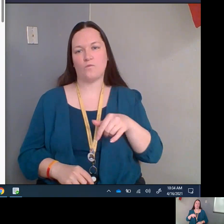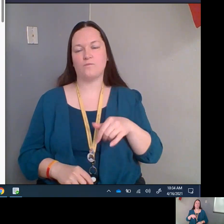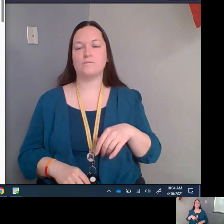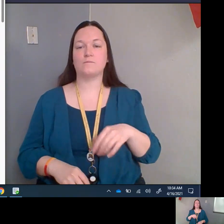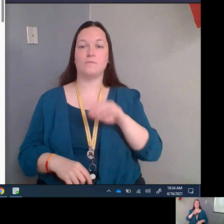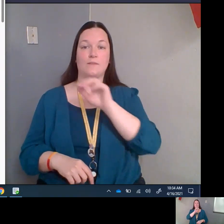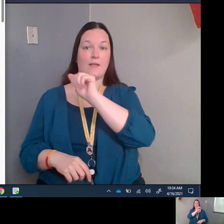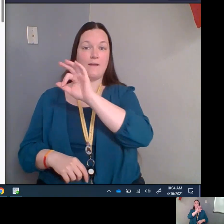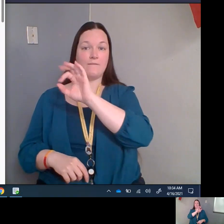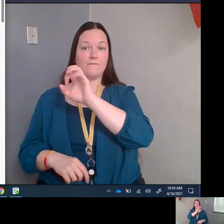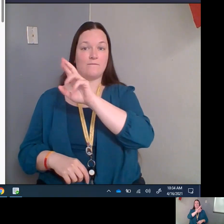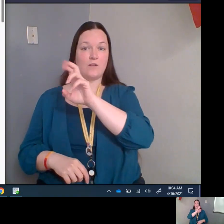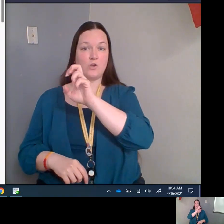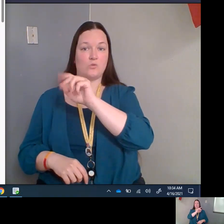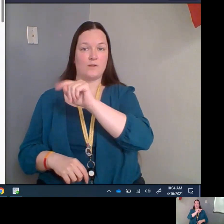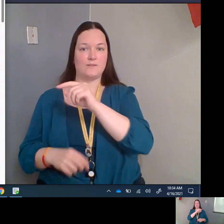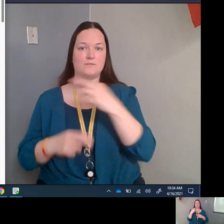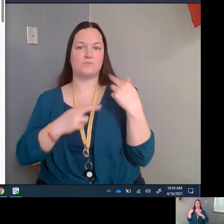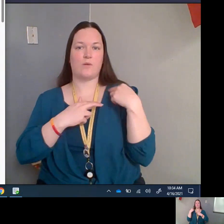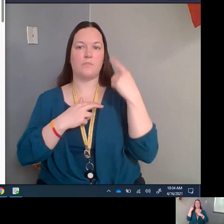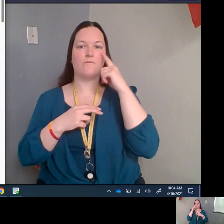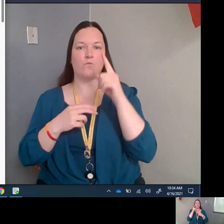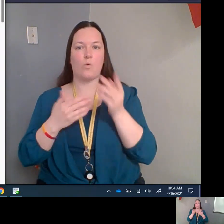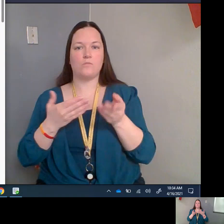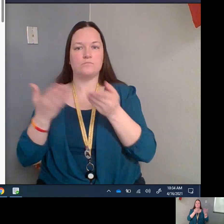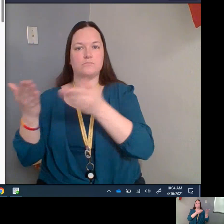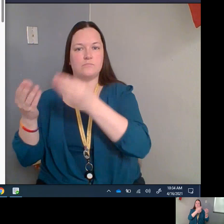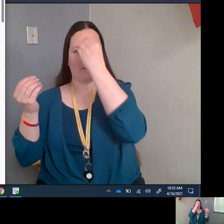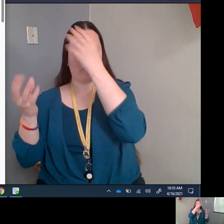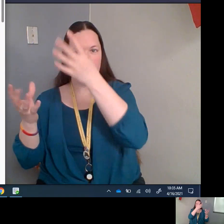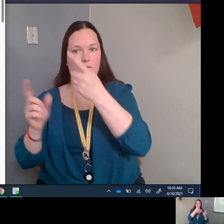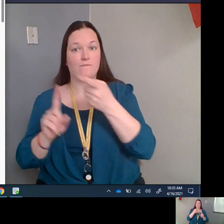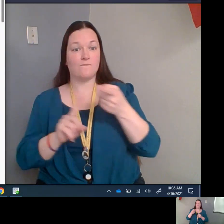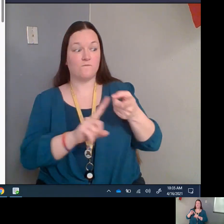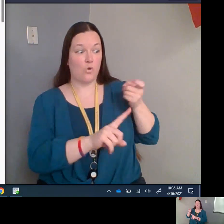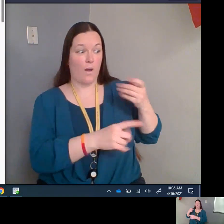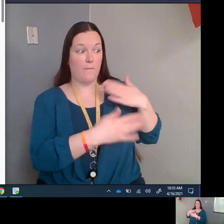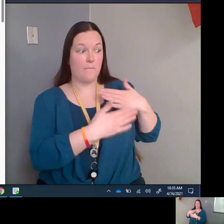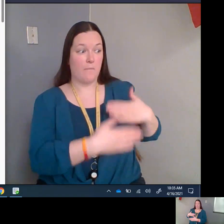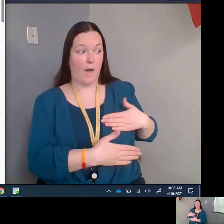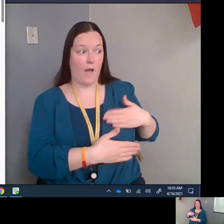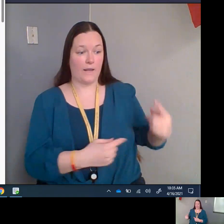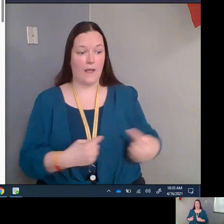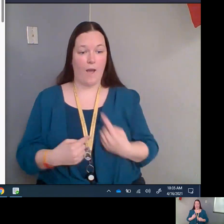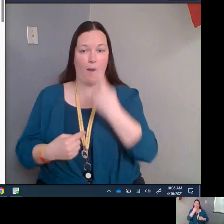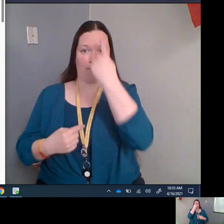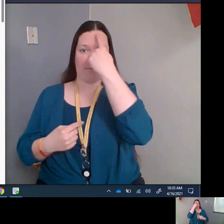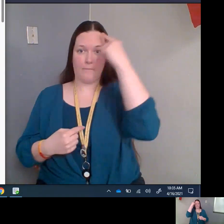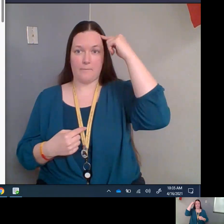The afferent spinal nerves are responsible for carrying information from the body to the brain.